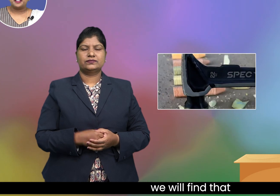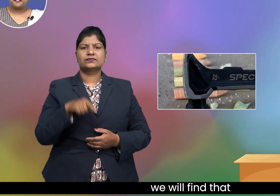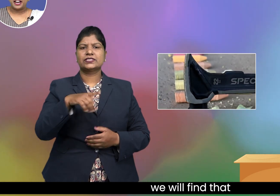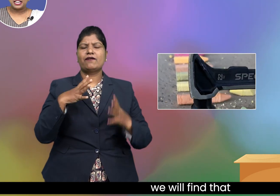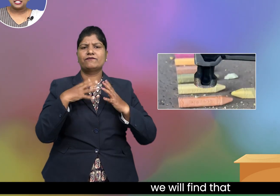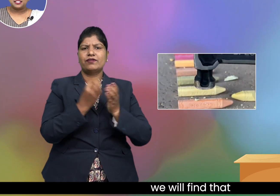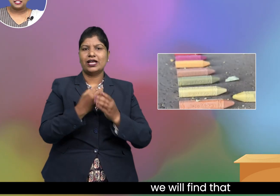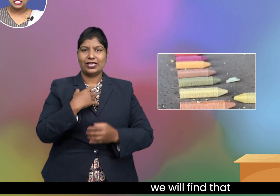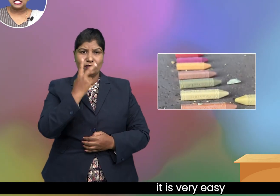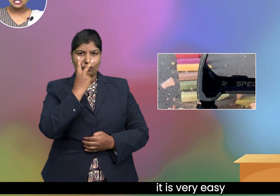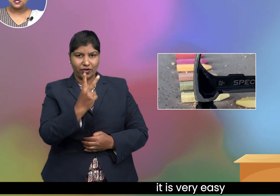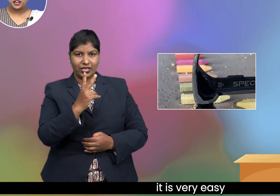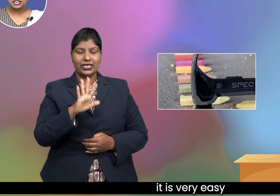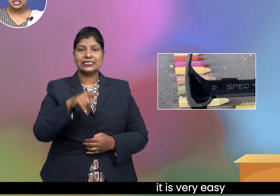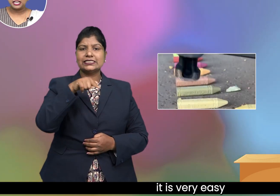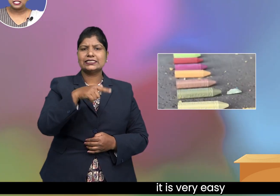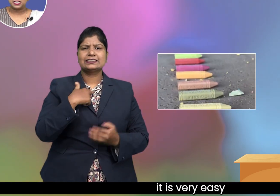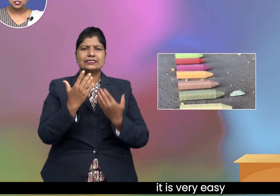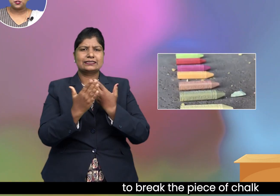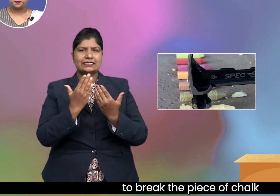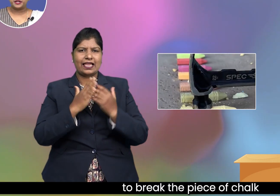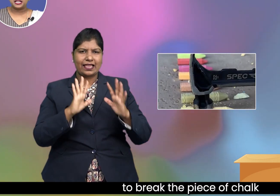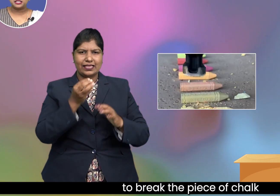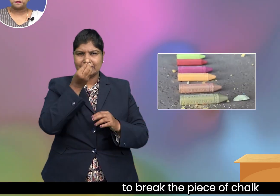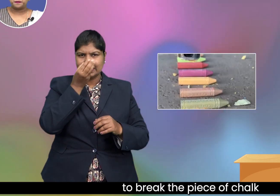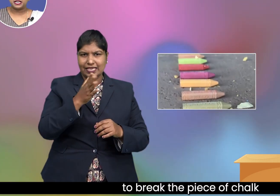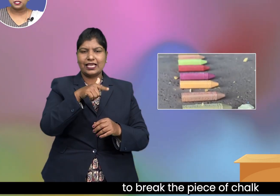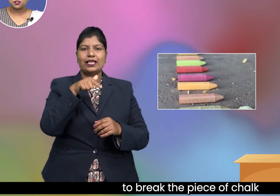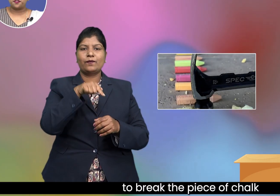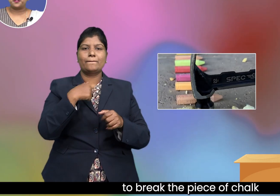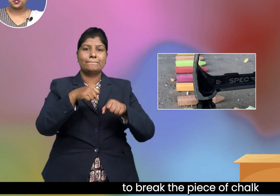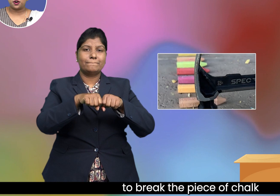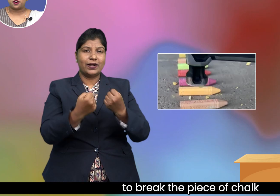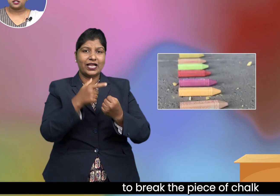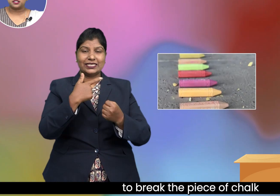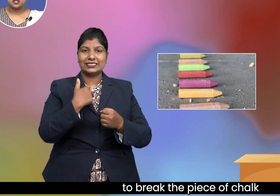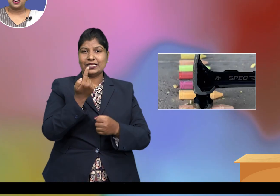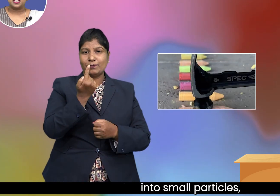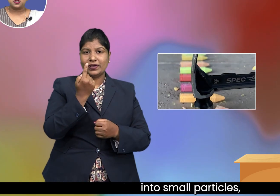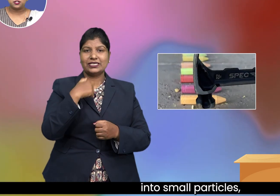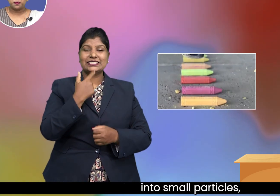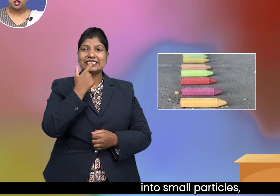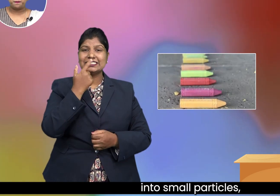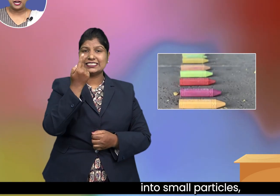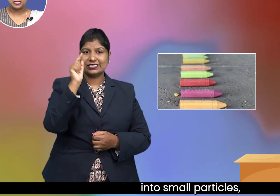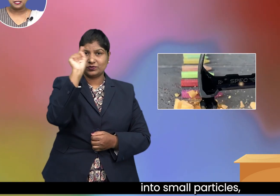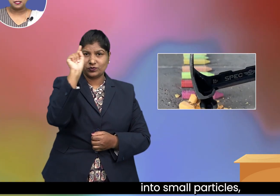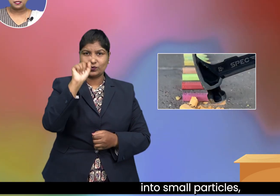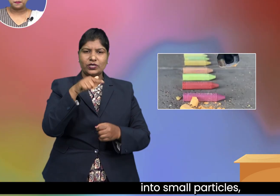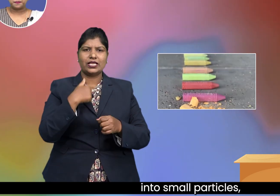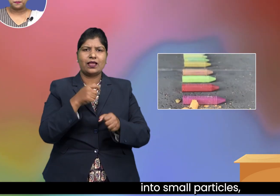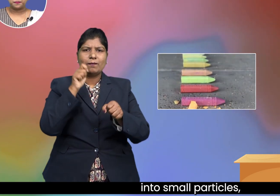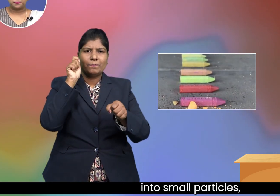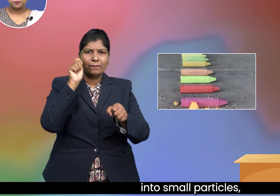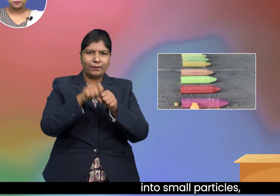we will find that it is very easy to break the piece of chalk into small